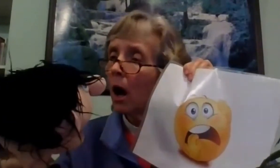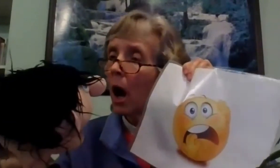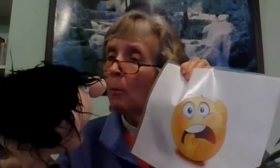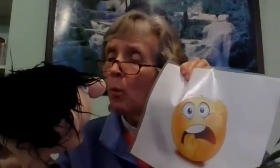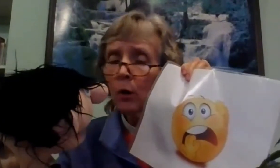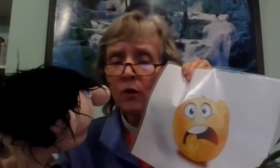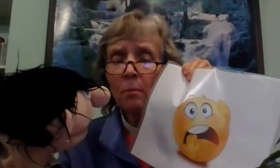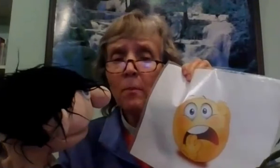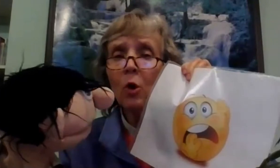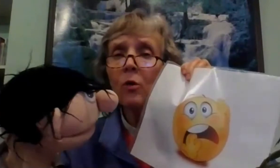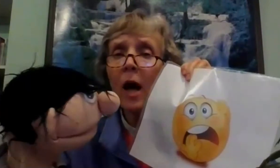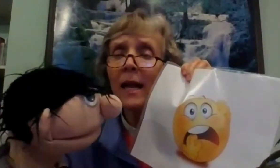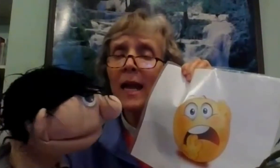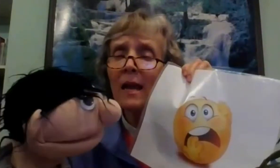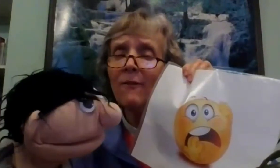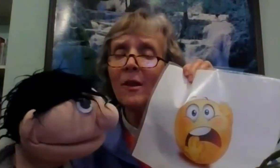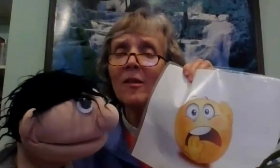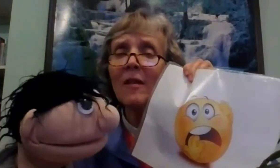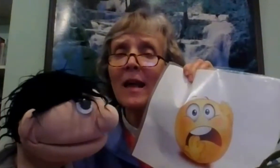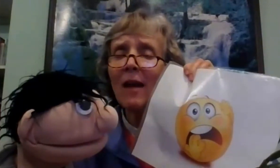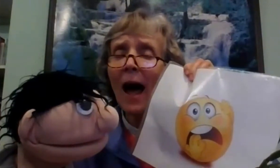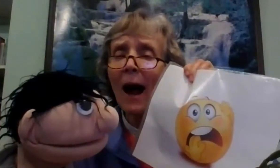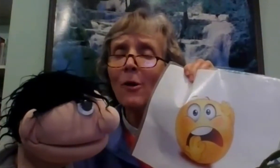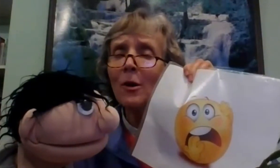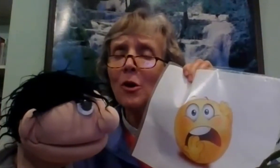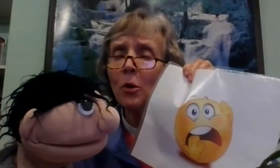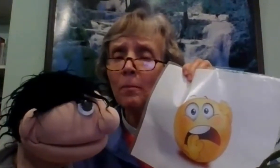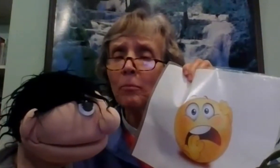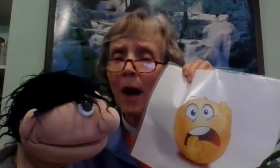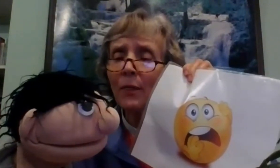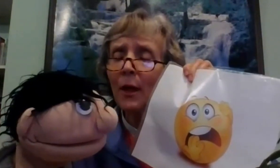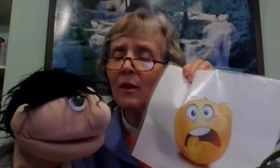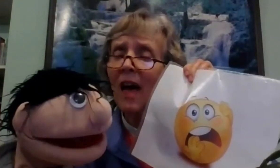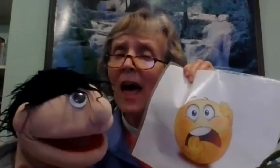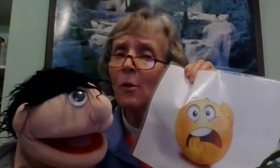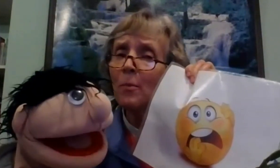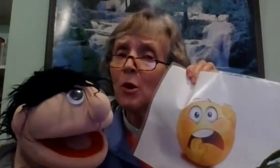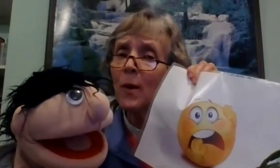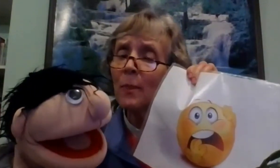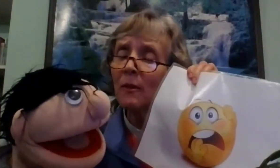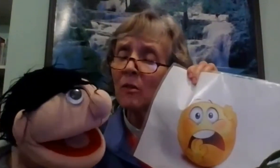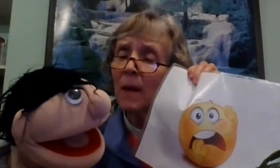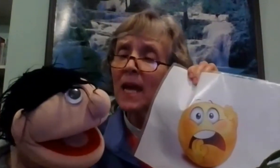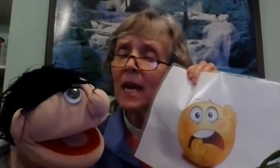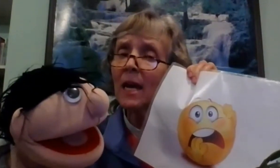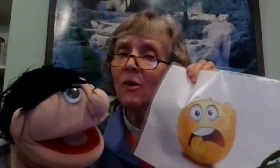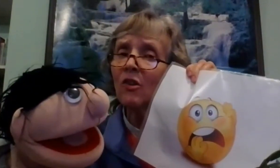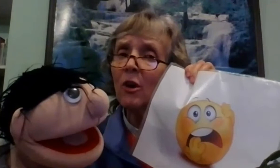And what's more, I'll even send Aaron, your brother, to help you with the speaking too."